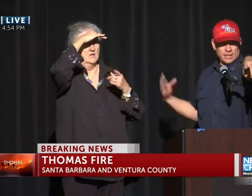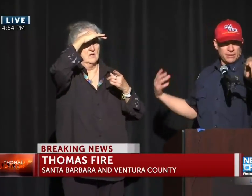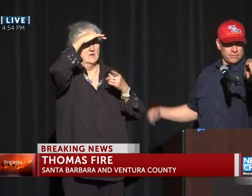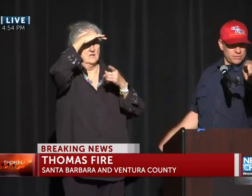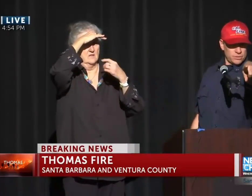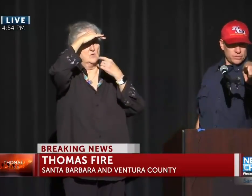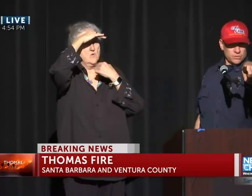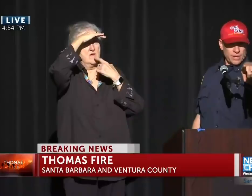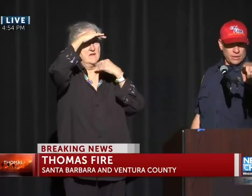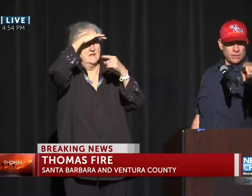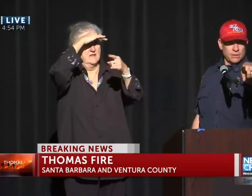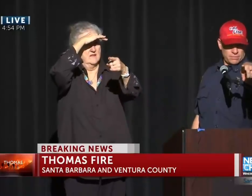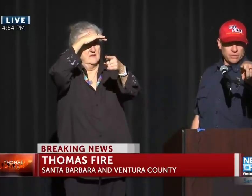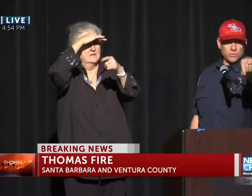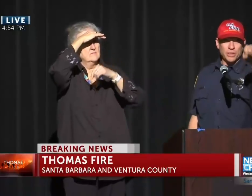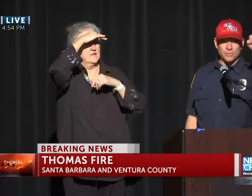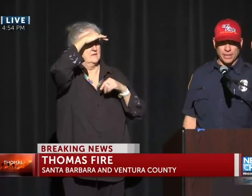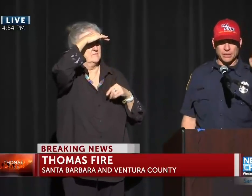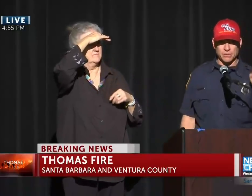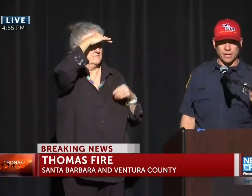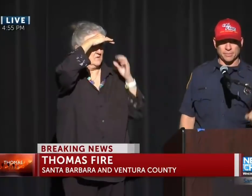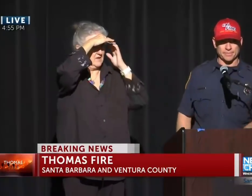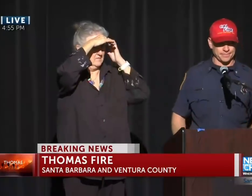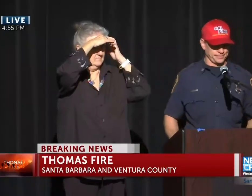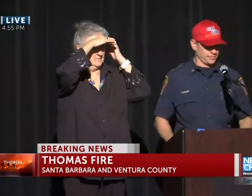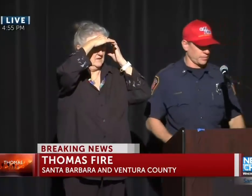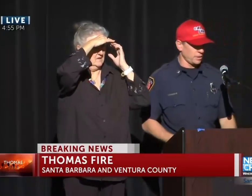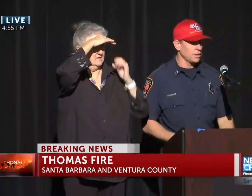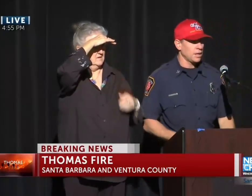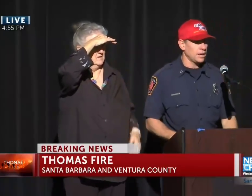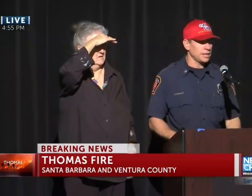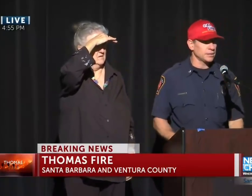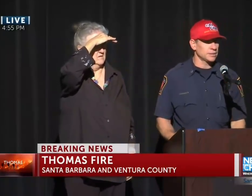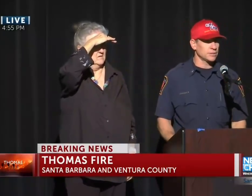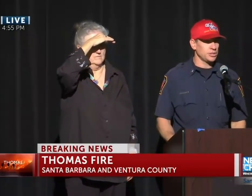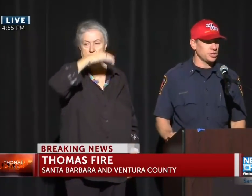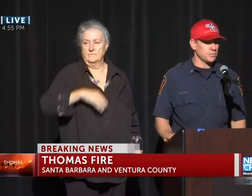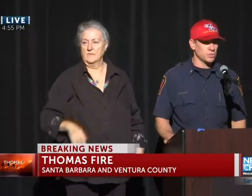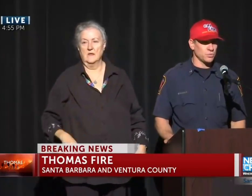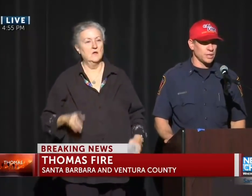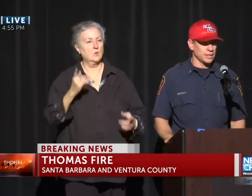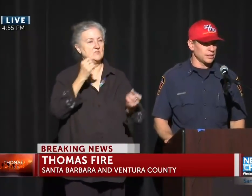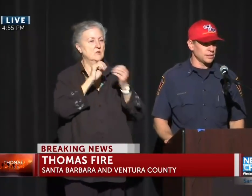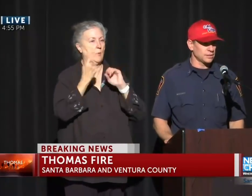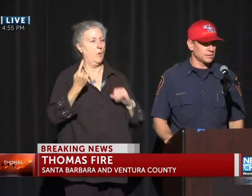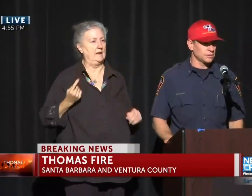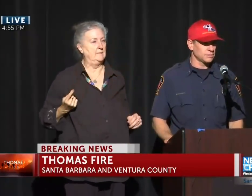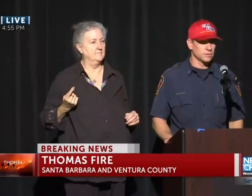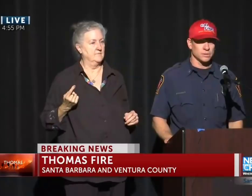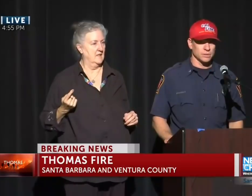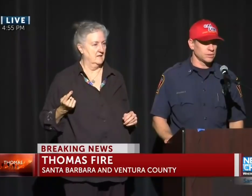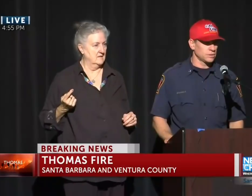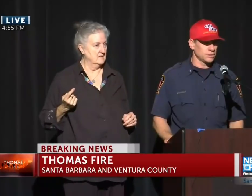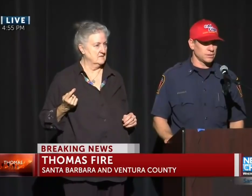ma'am in the red sweater, you'll be 3, okay? All right, question number 1.